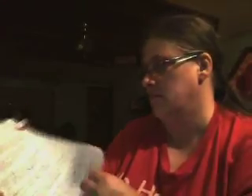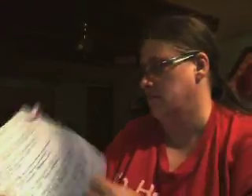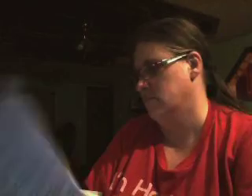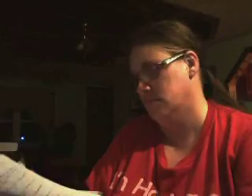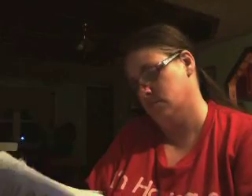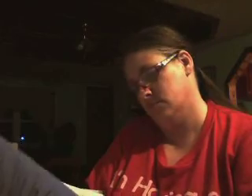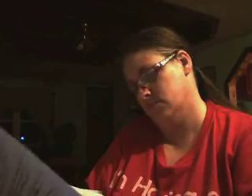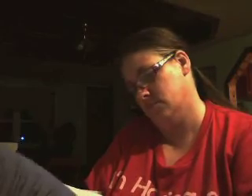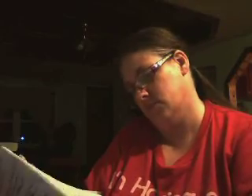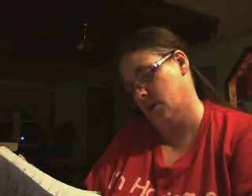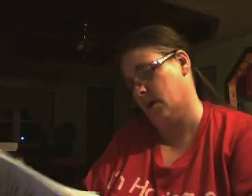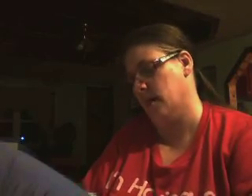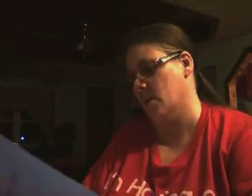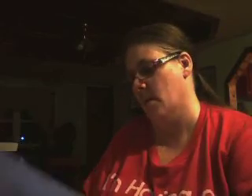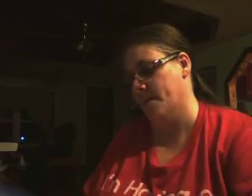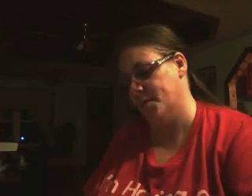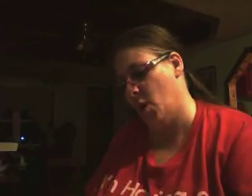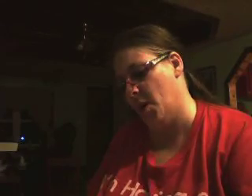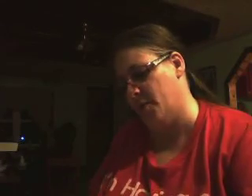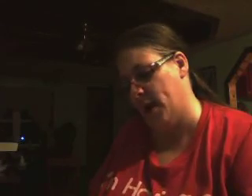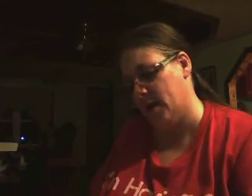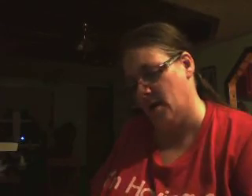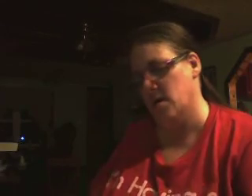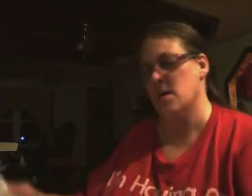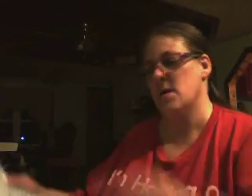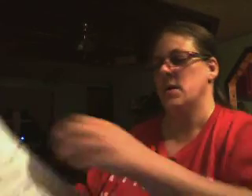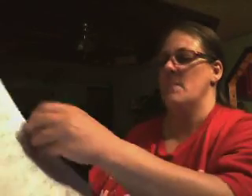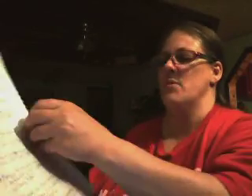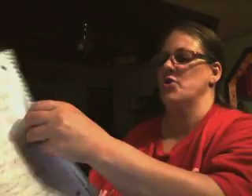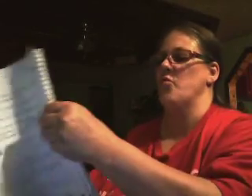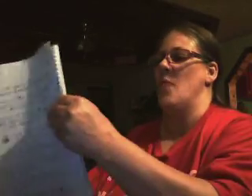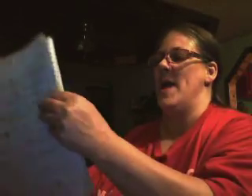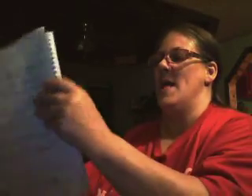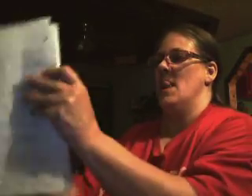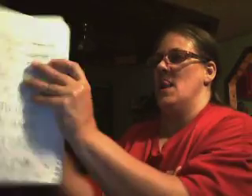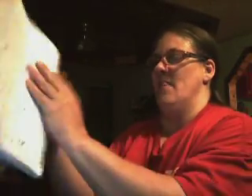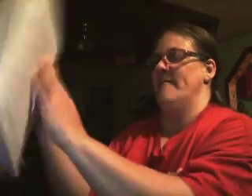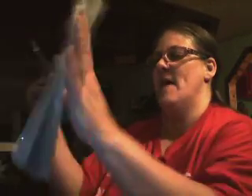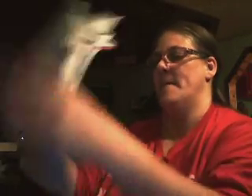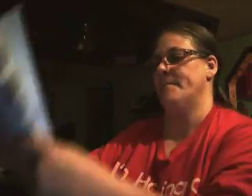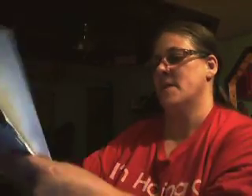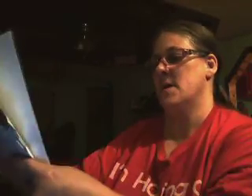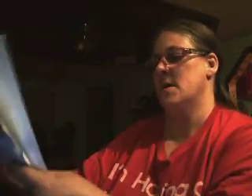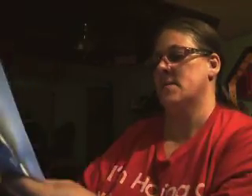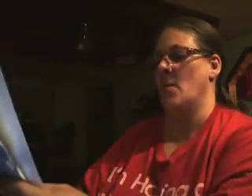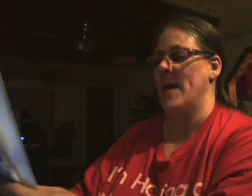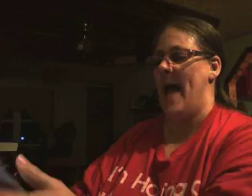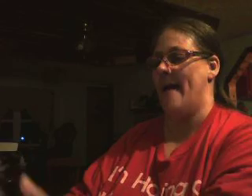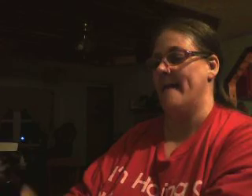them. Okay, here we are. Quote of the week, number 12. So we